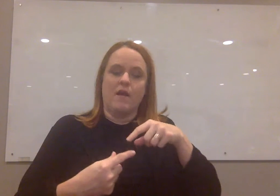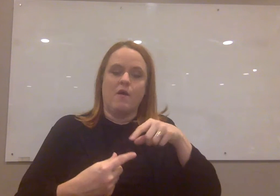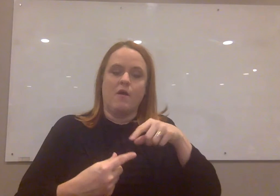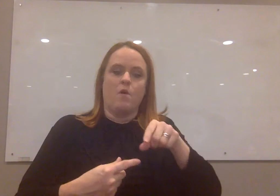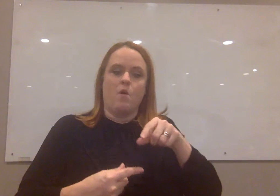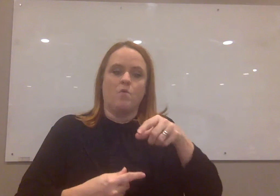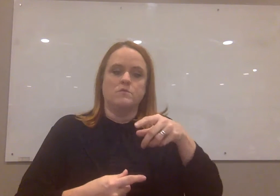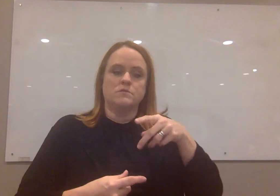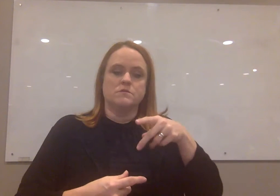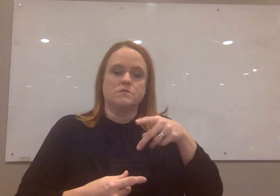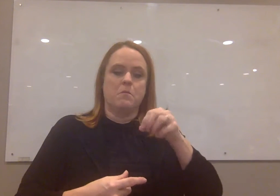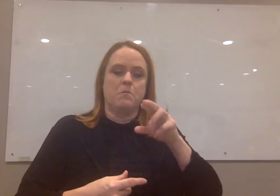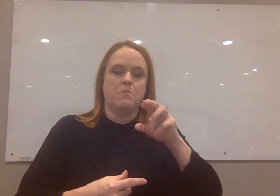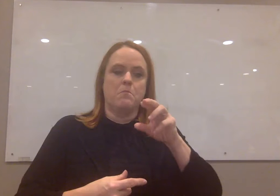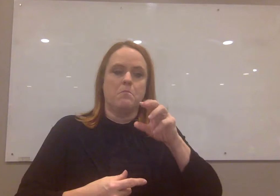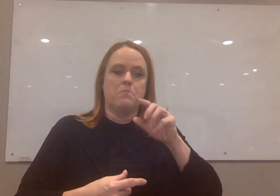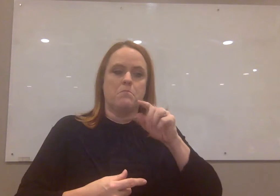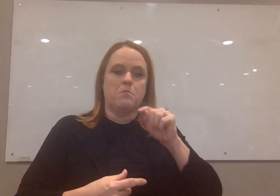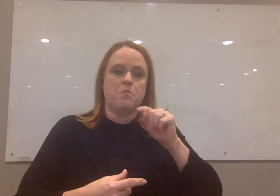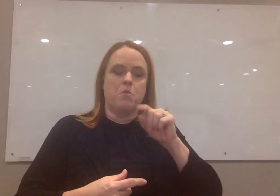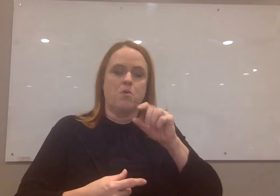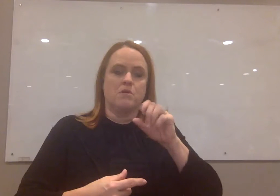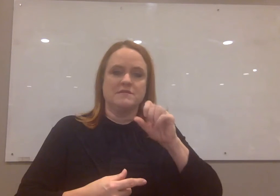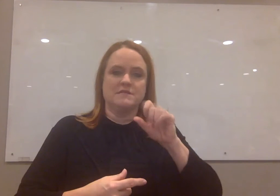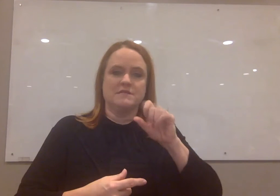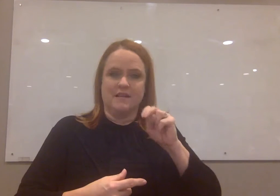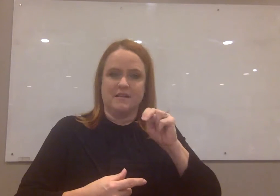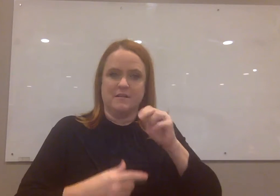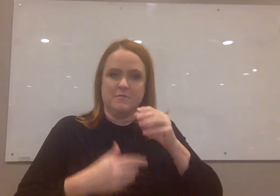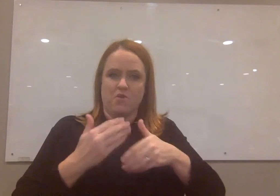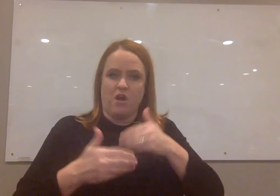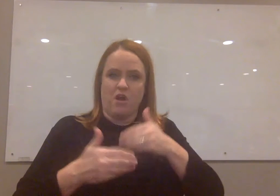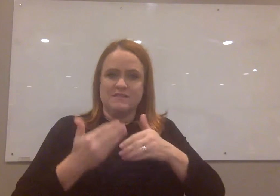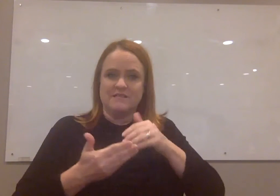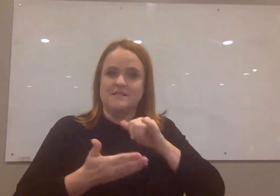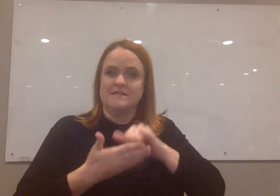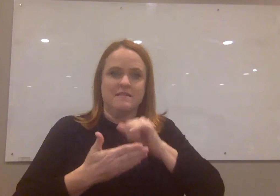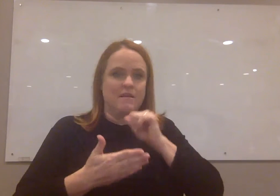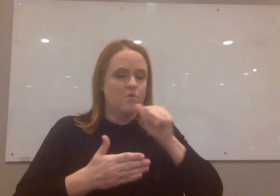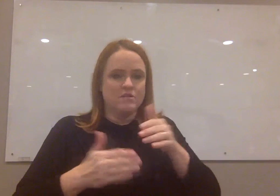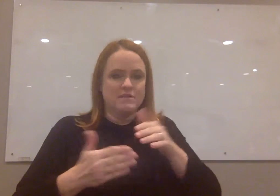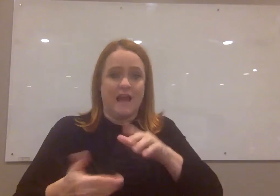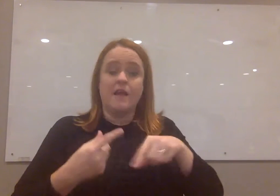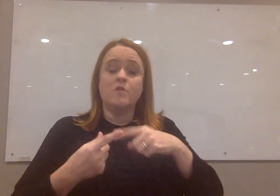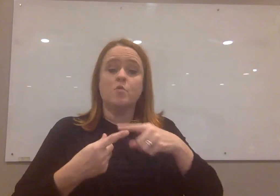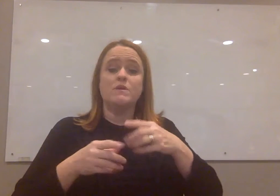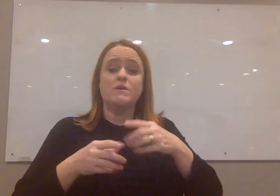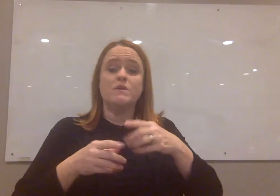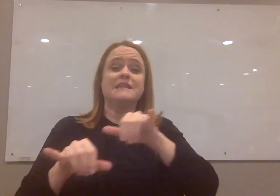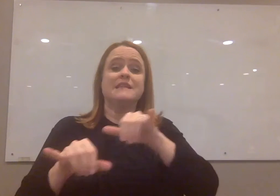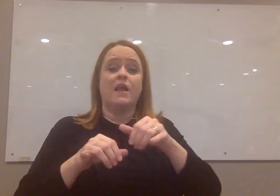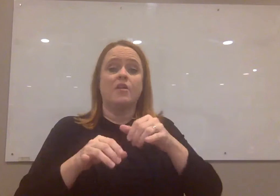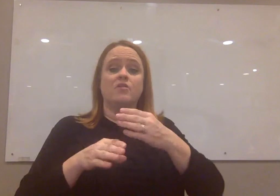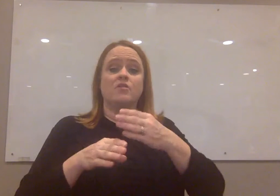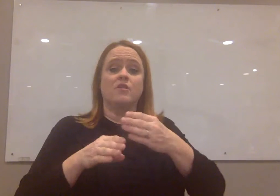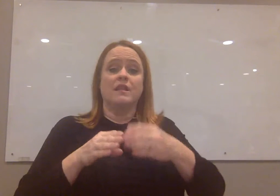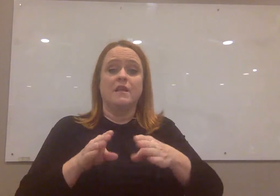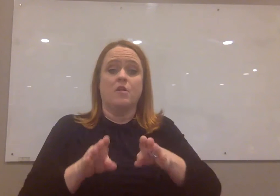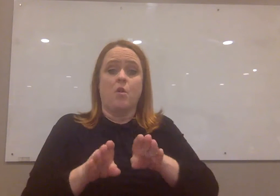ports, unfortunately, assumes that the process you're controlling, when standard in closes, it'll die. But a